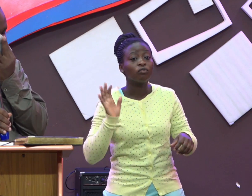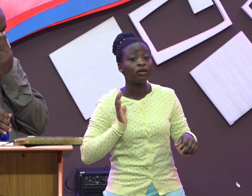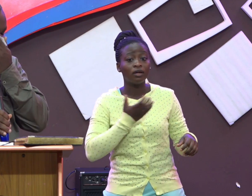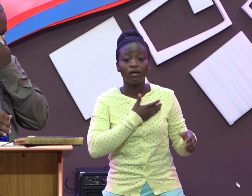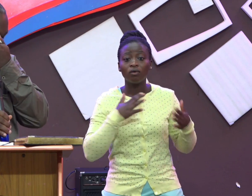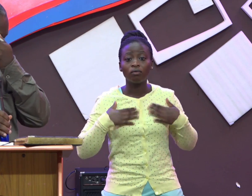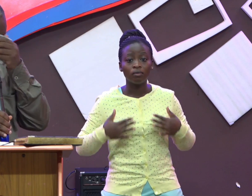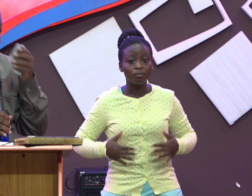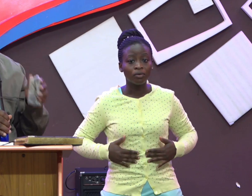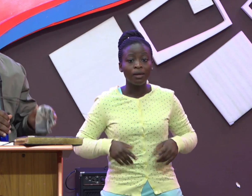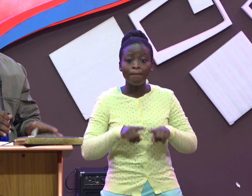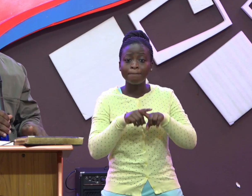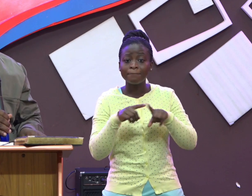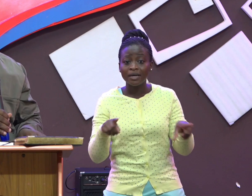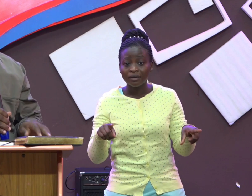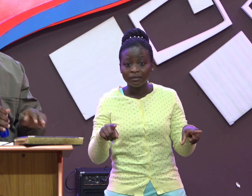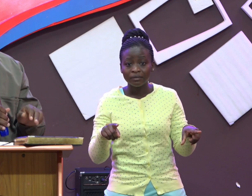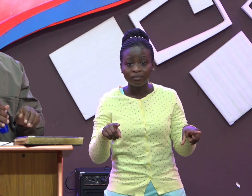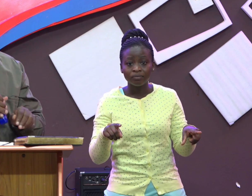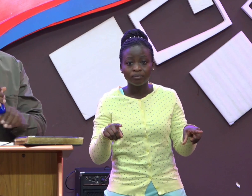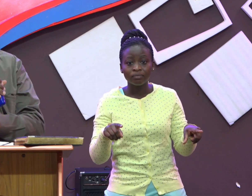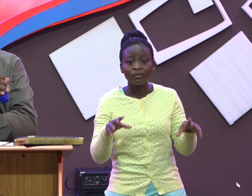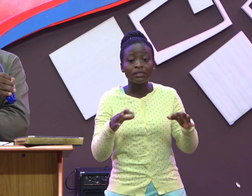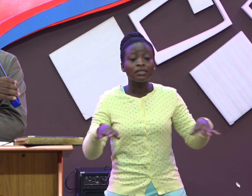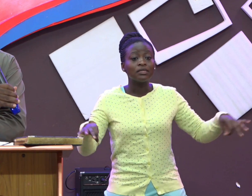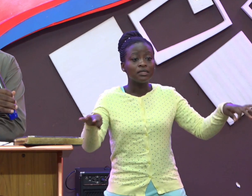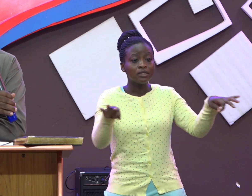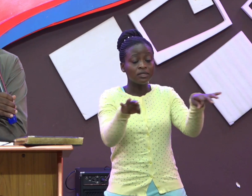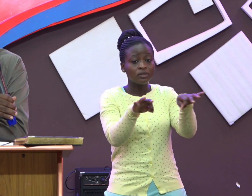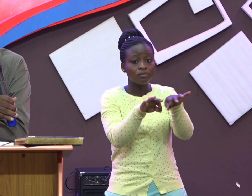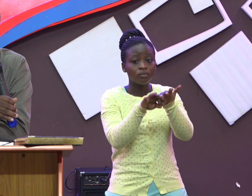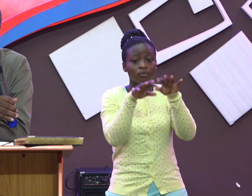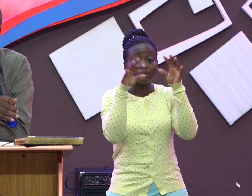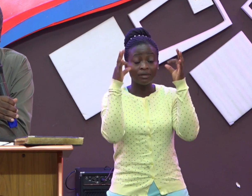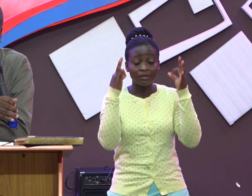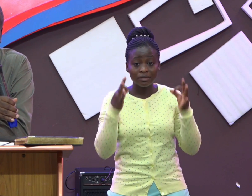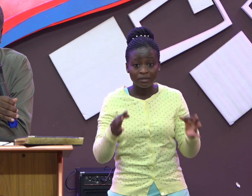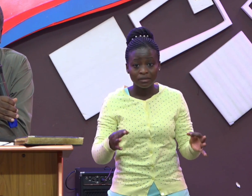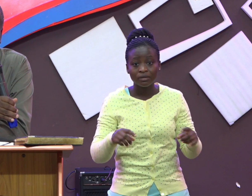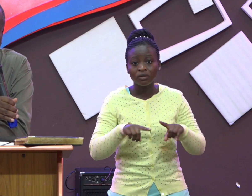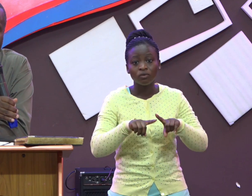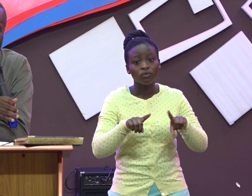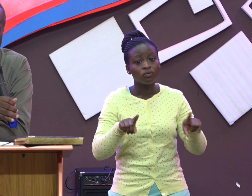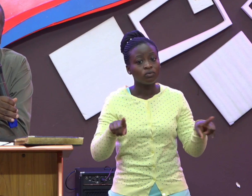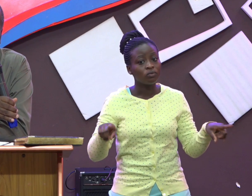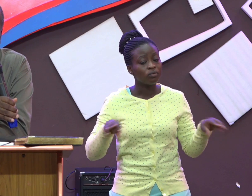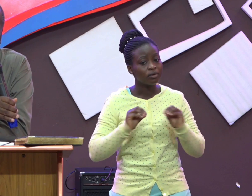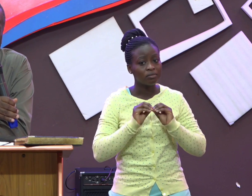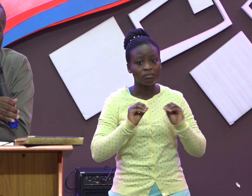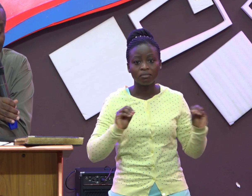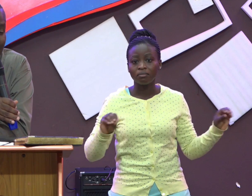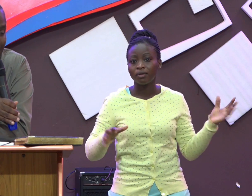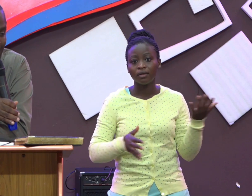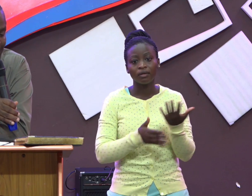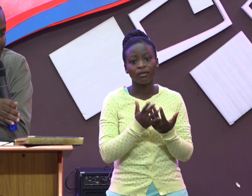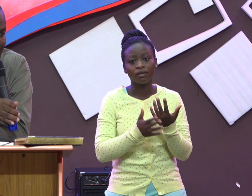obukulu. But the most important thing. Obulimba bwa Satani kye tusinga okulagajjalira. We normally take hold of the deceit of the devil. Namala ekiseera nga